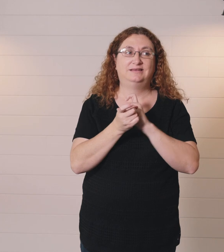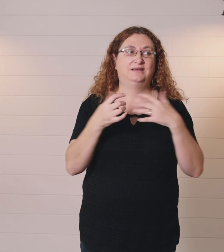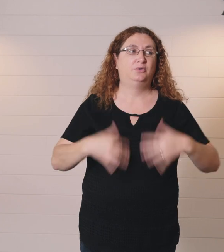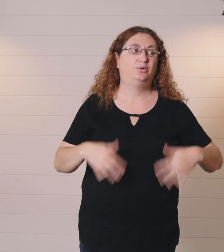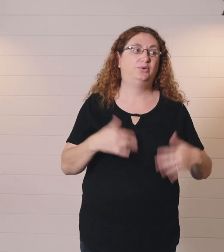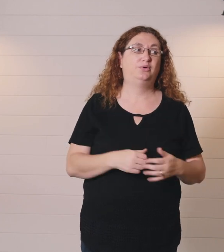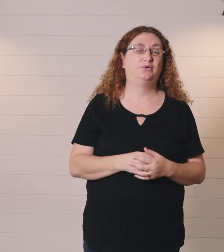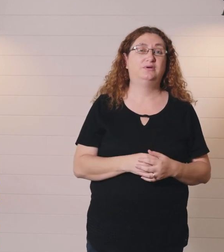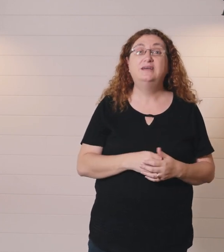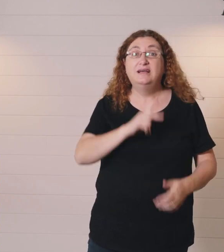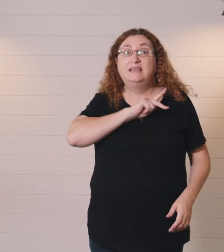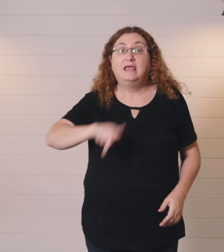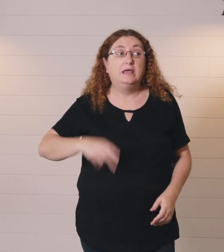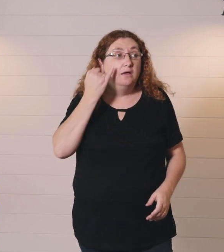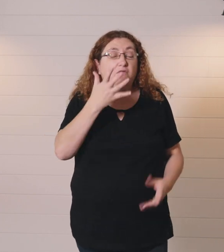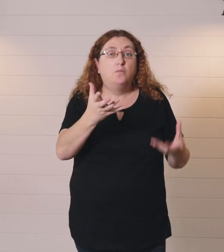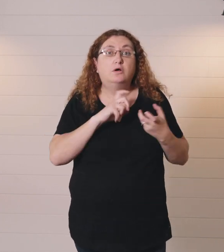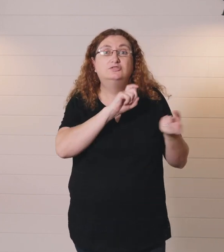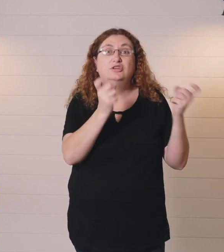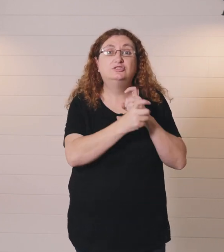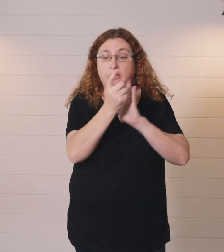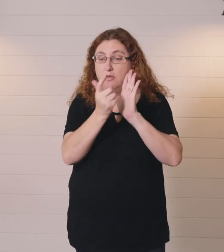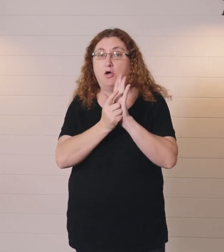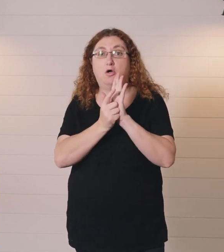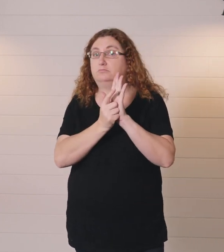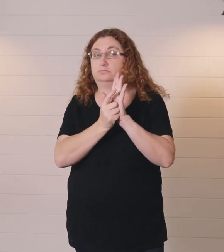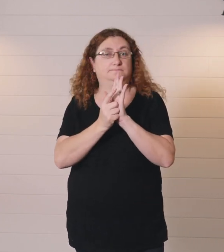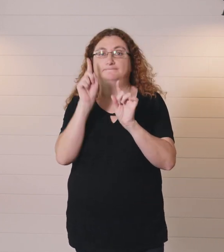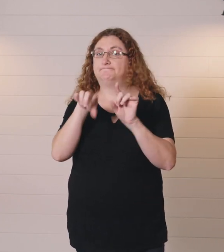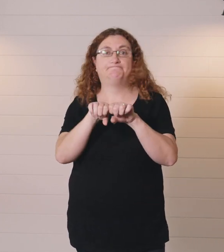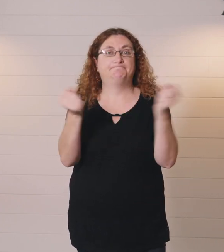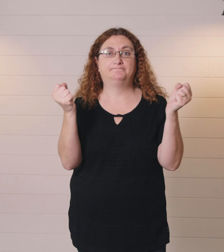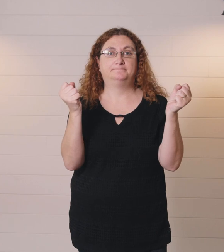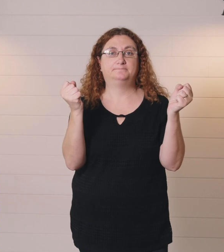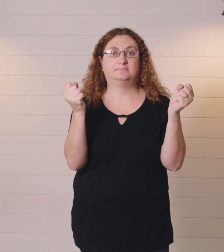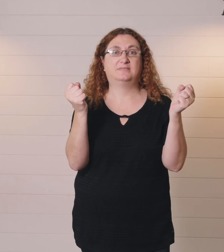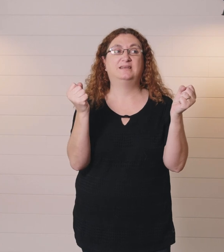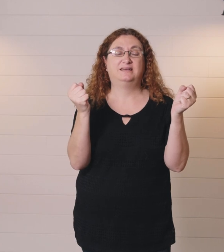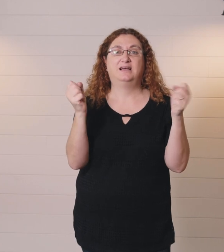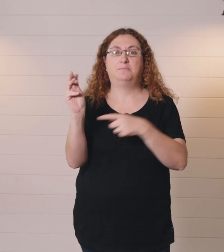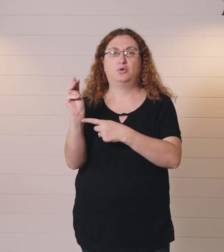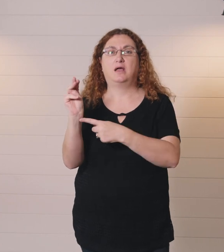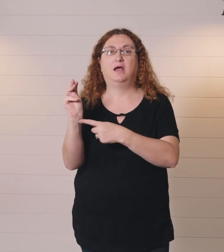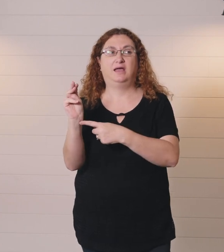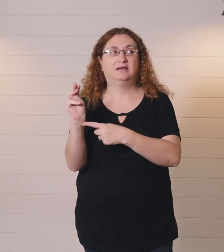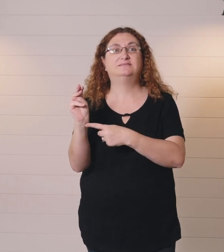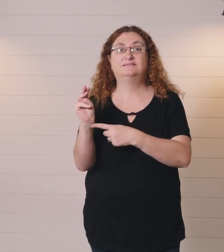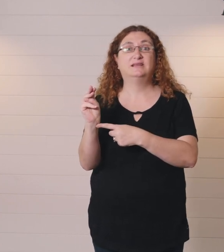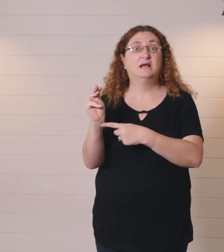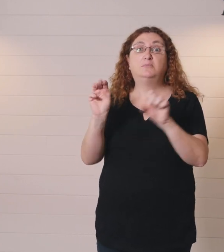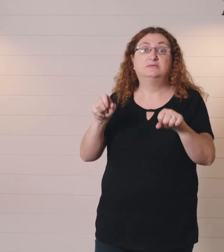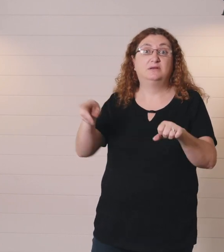Even if the king had wanted to change it, the law did not allow the king to change it. And Mordecai could have walked